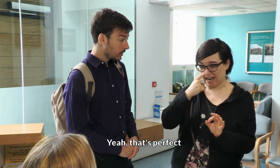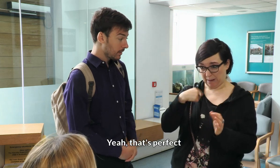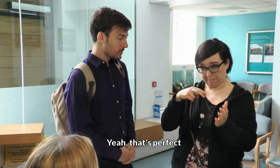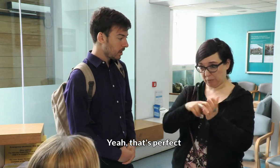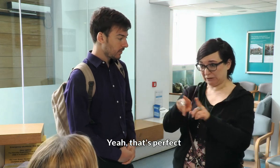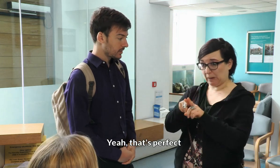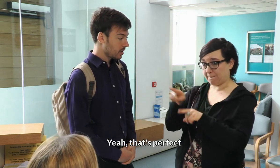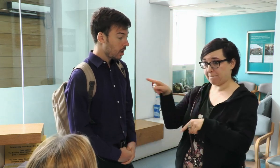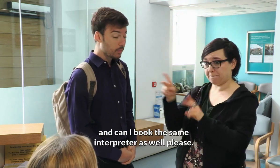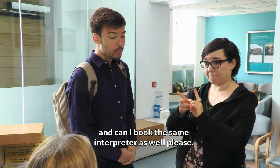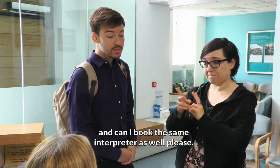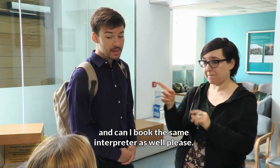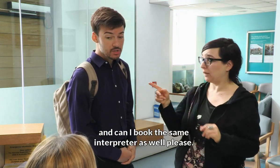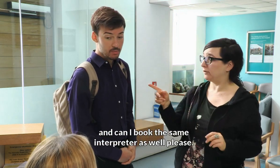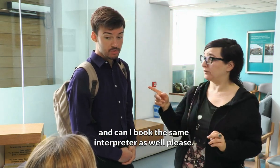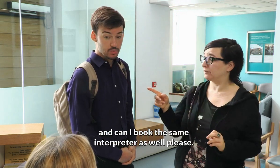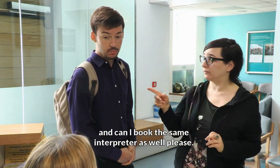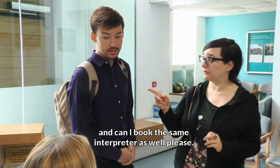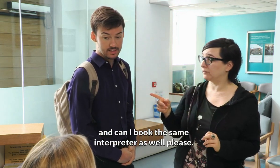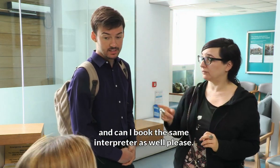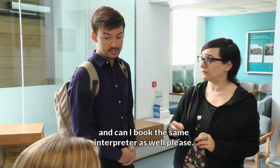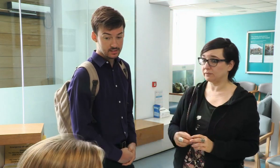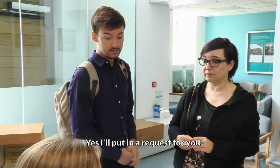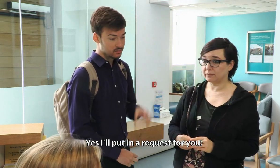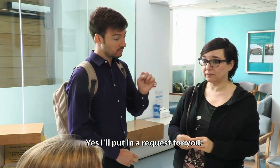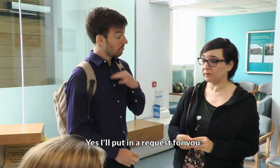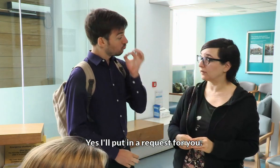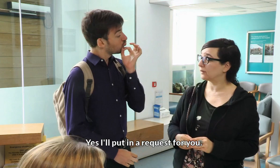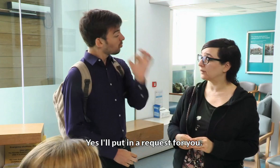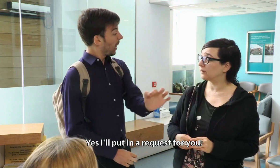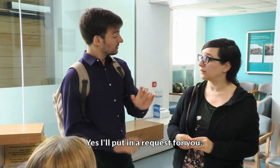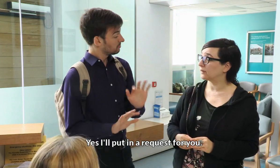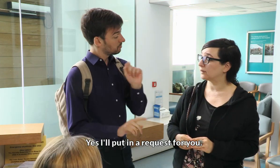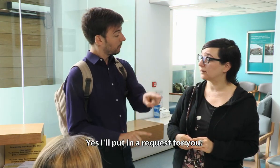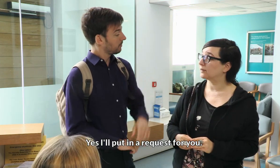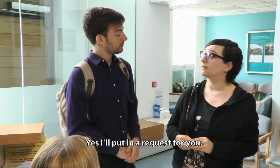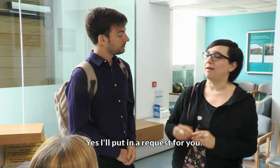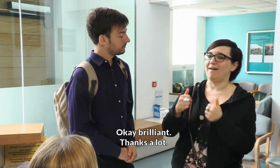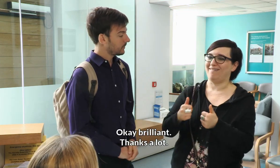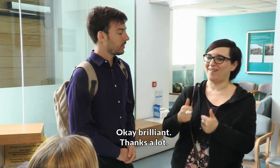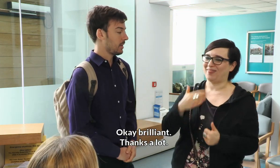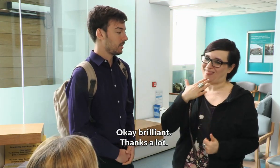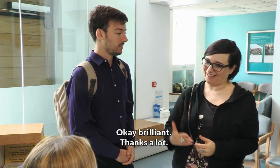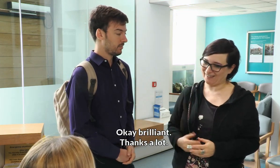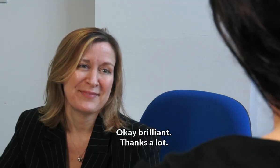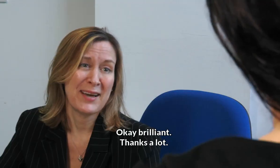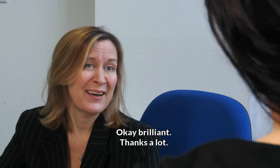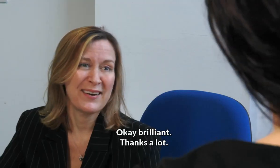Yeah, that's perfect. Can I book the same interpreter as well, please? Yes, I'll put in a request for you. Okay, brilliant. Thanks a lot. Okay,